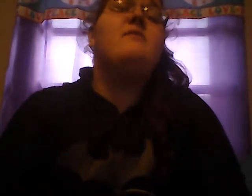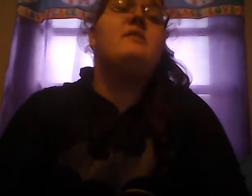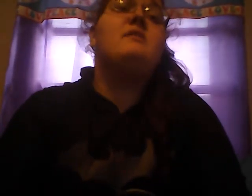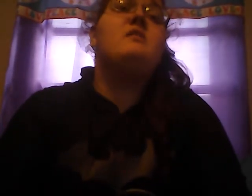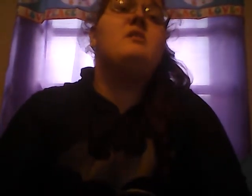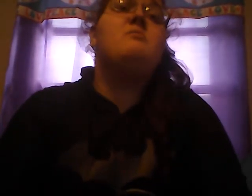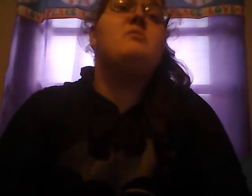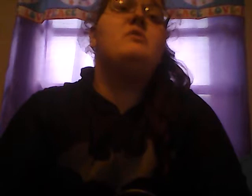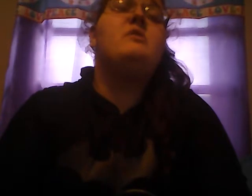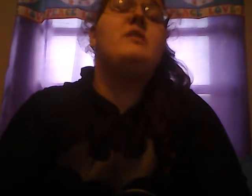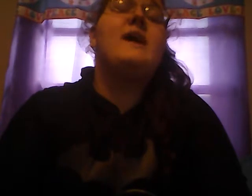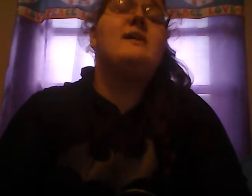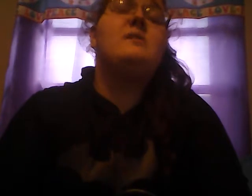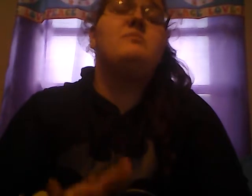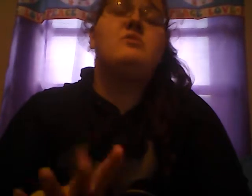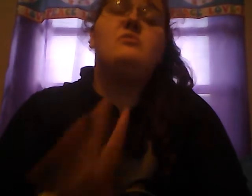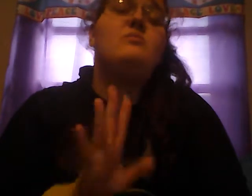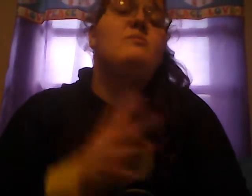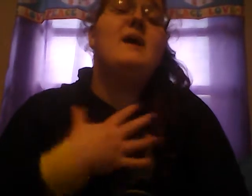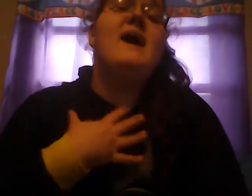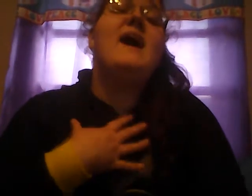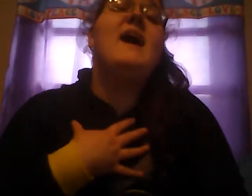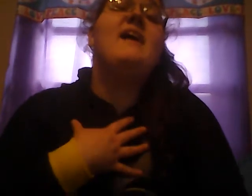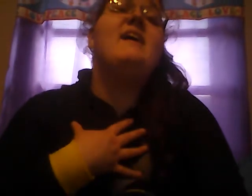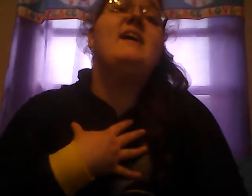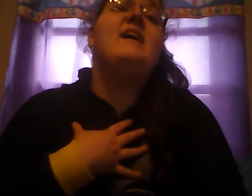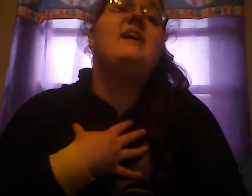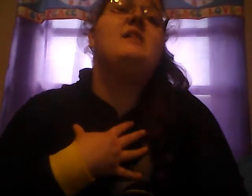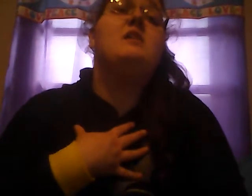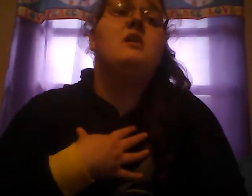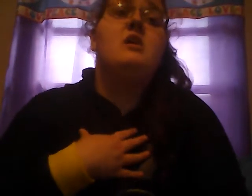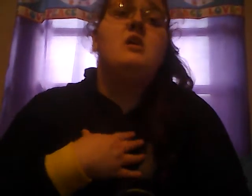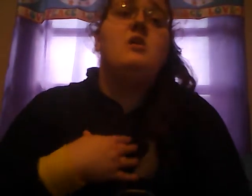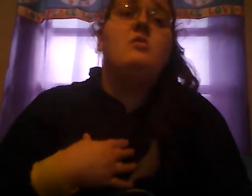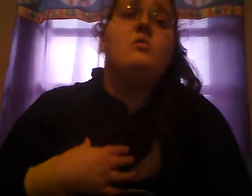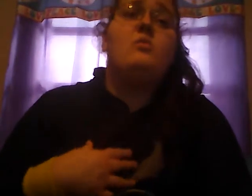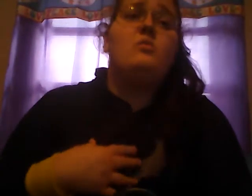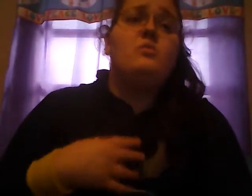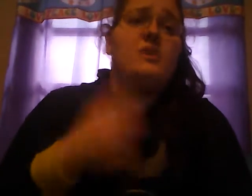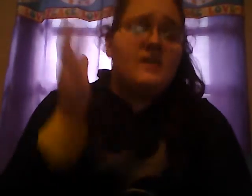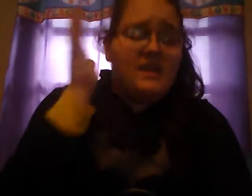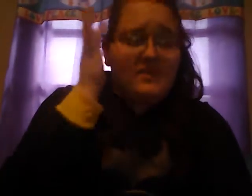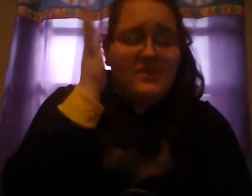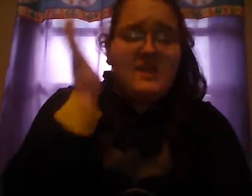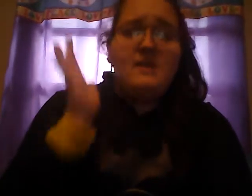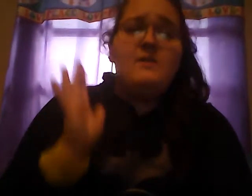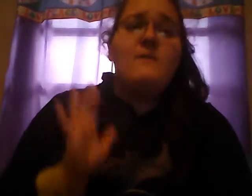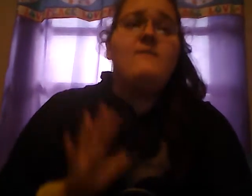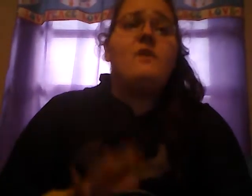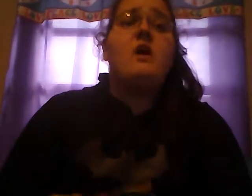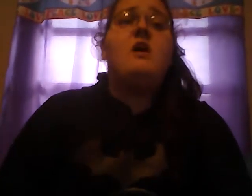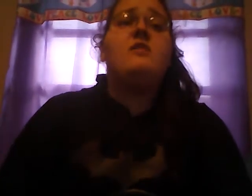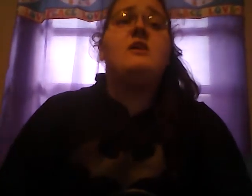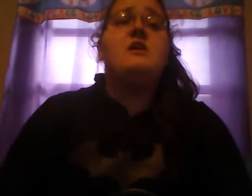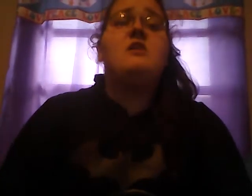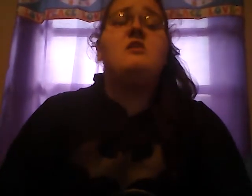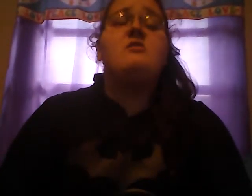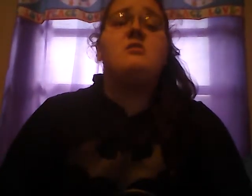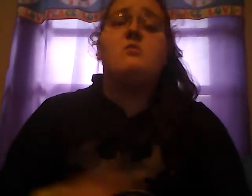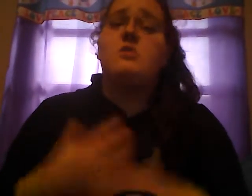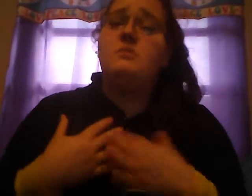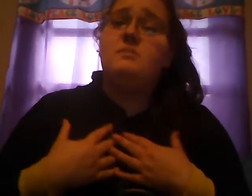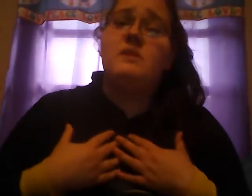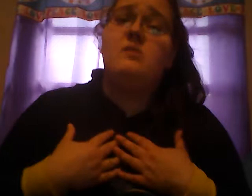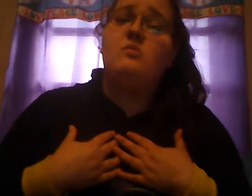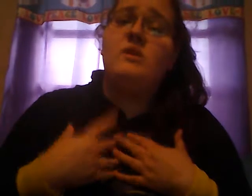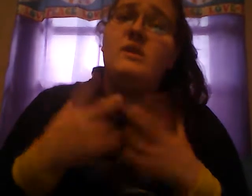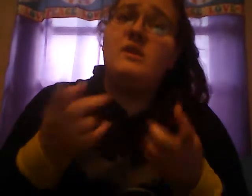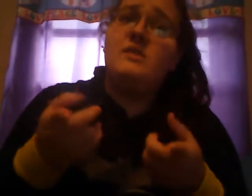Is a number that comes to my head when I think of all the years I want to be with